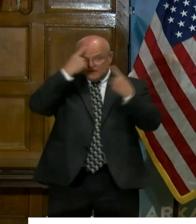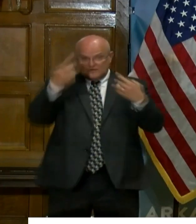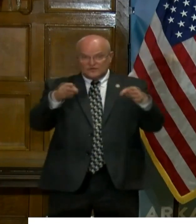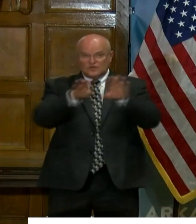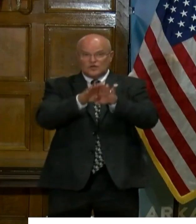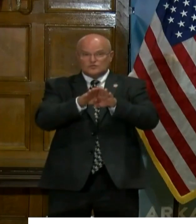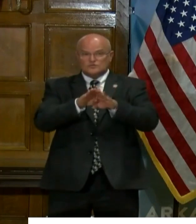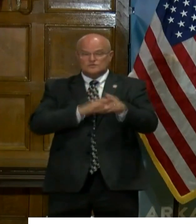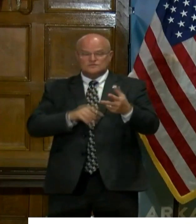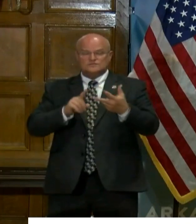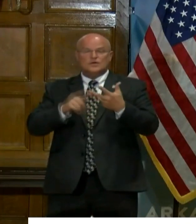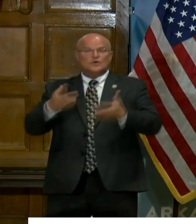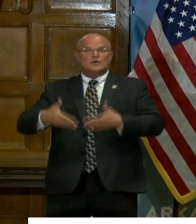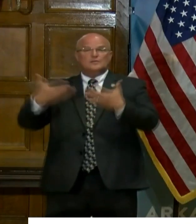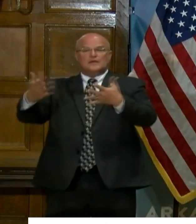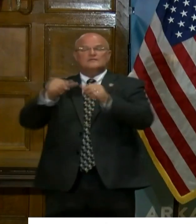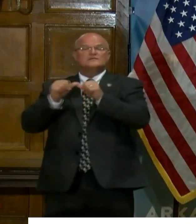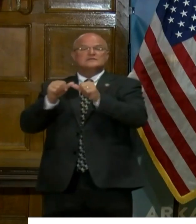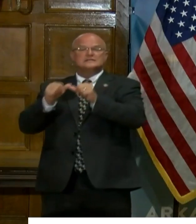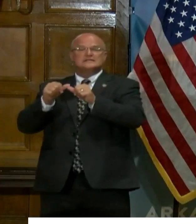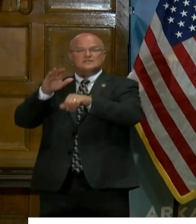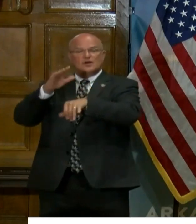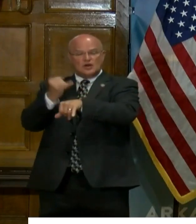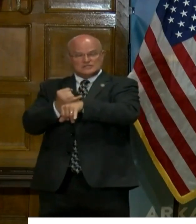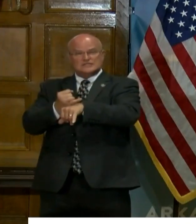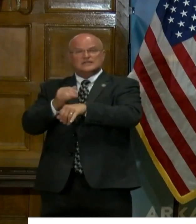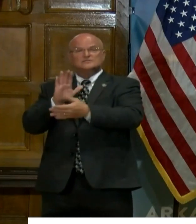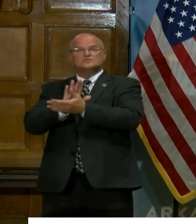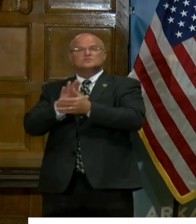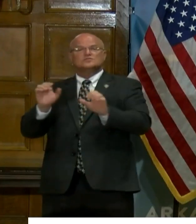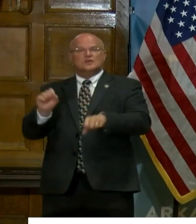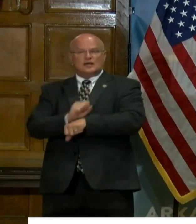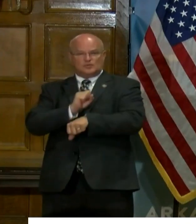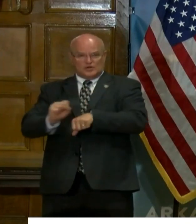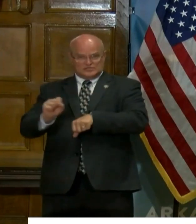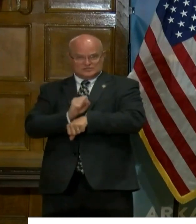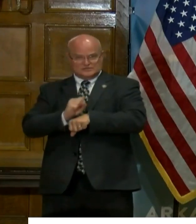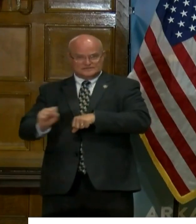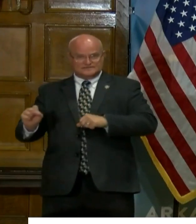closure, recommendations for continued on-site school operations.